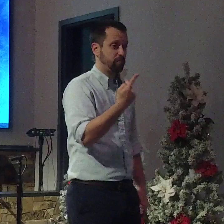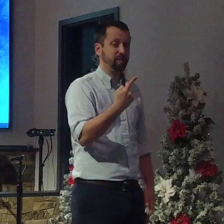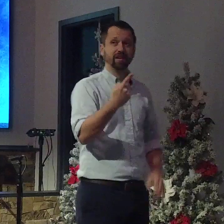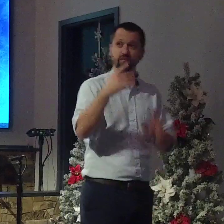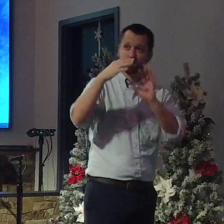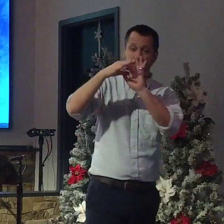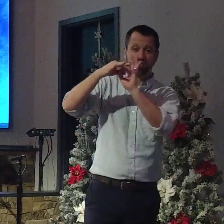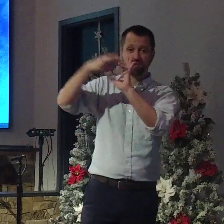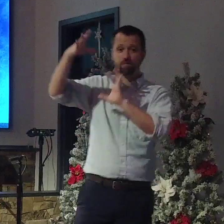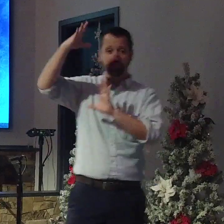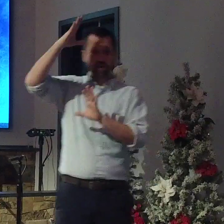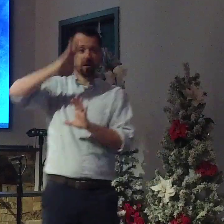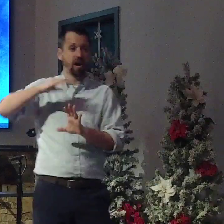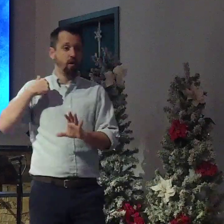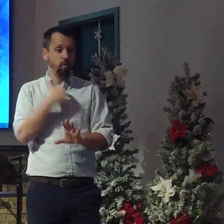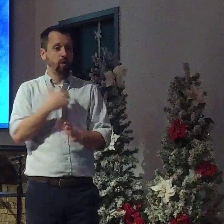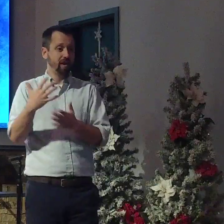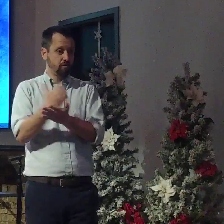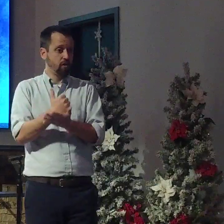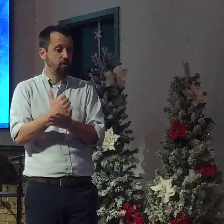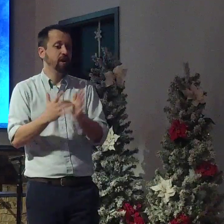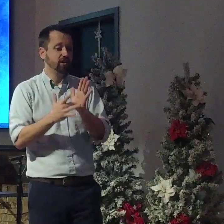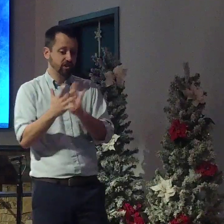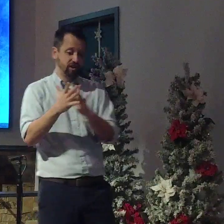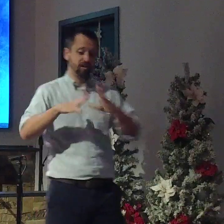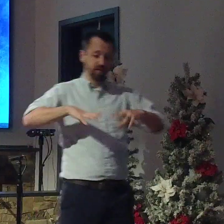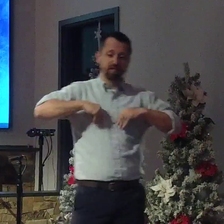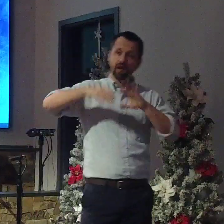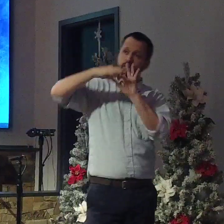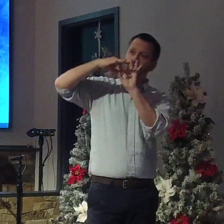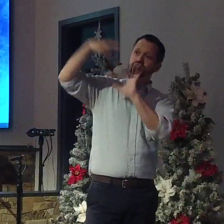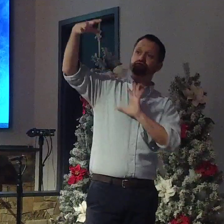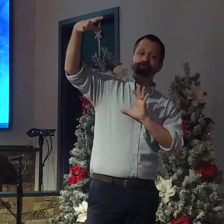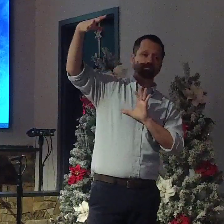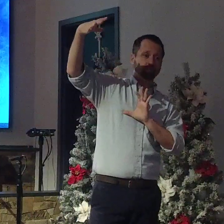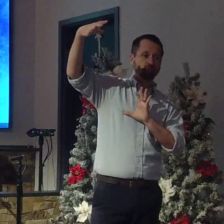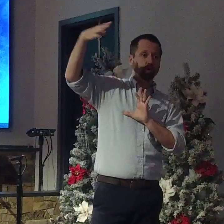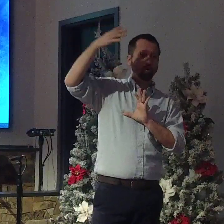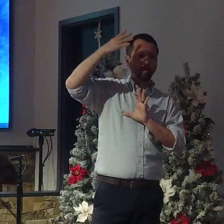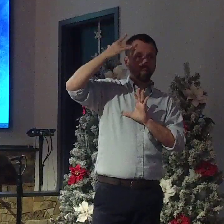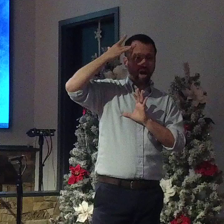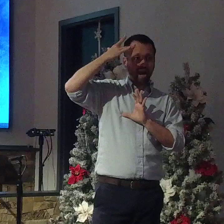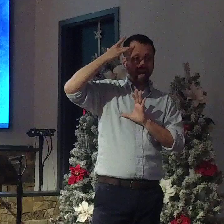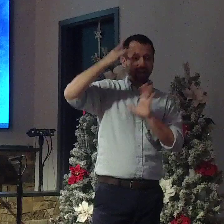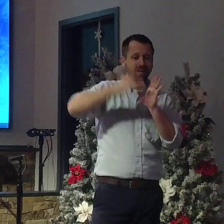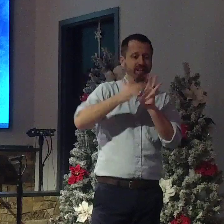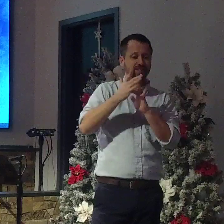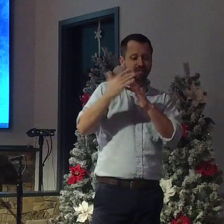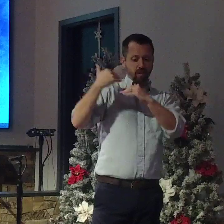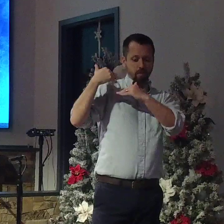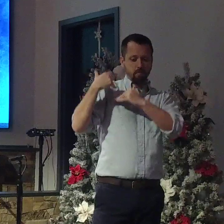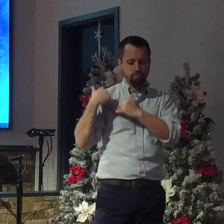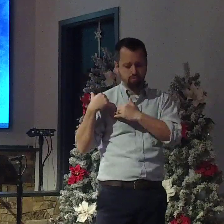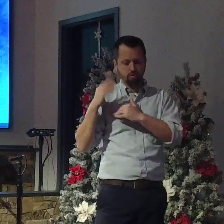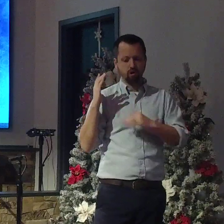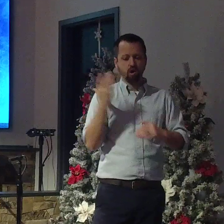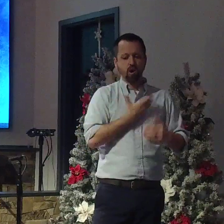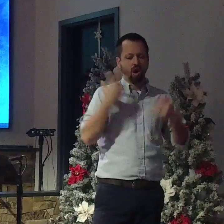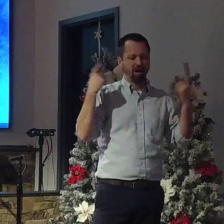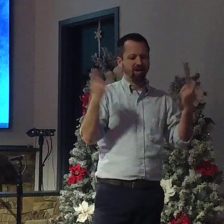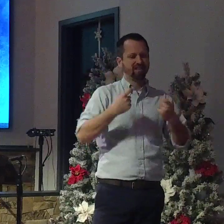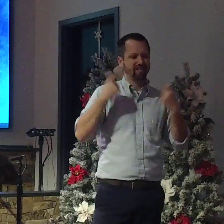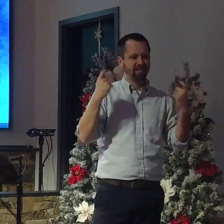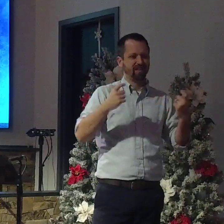But Jesus Christ, the sinless one, took our sin, the Bible says, upon himself. He paid our price. He paid